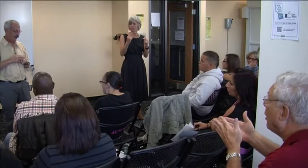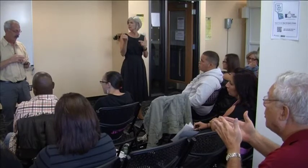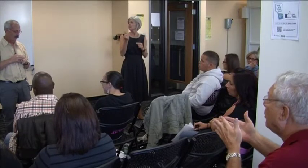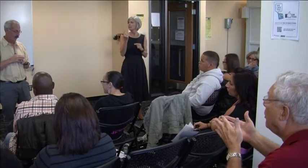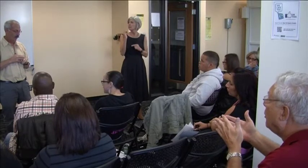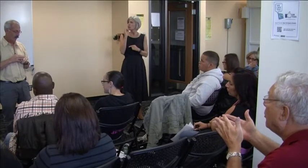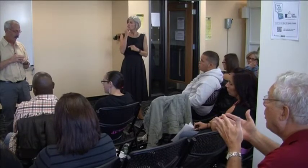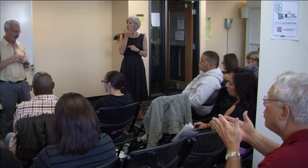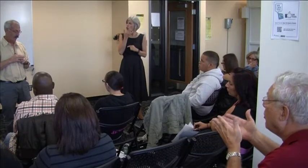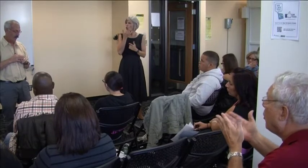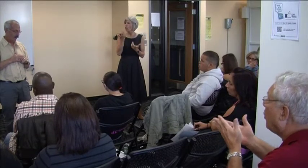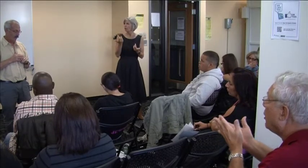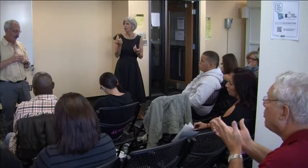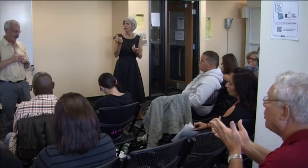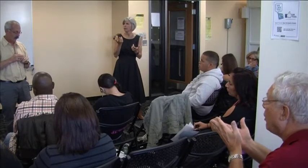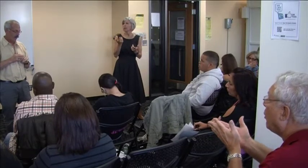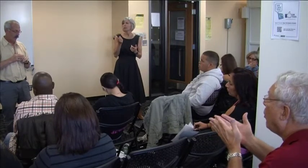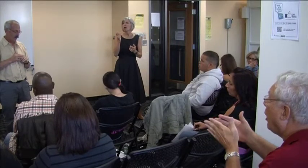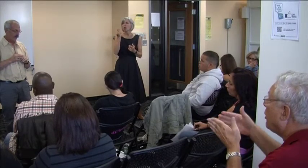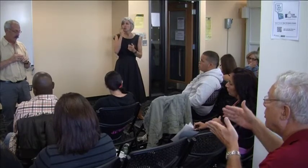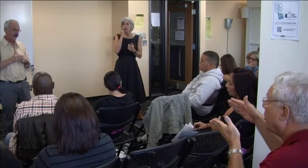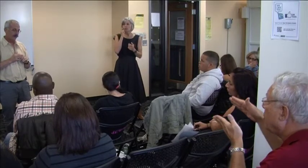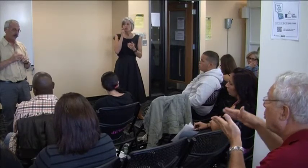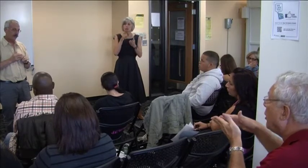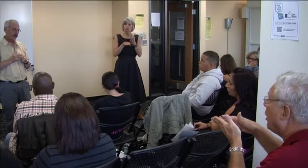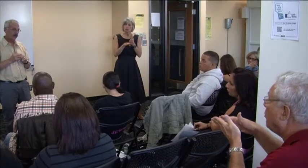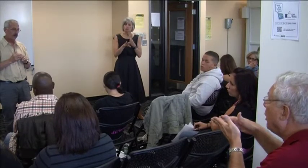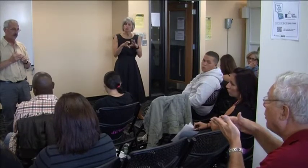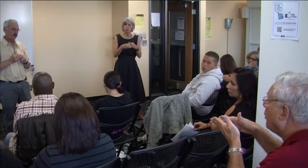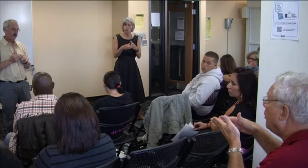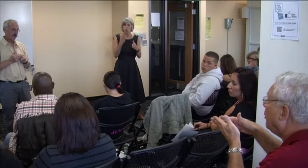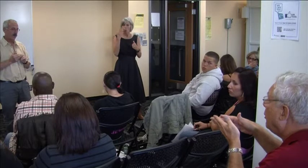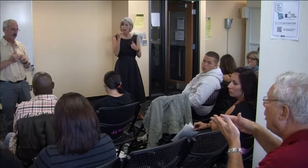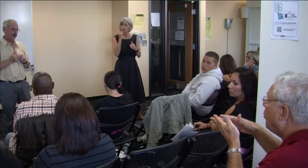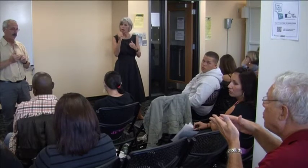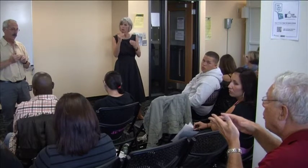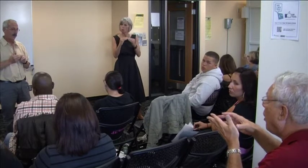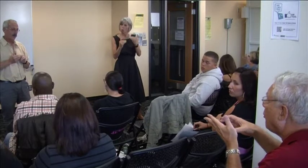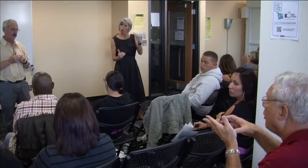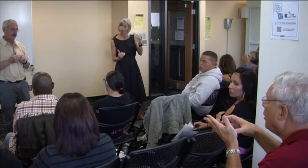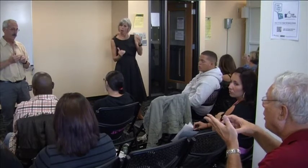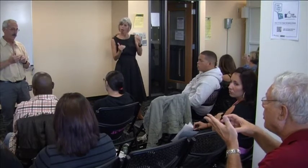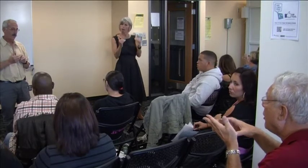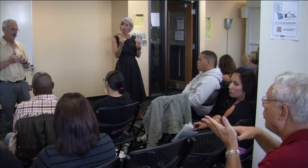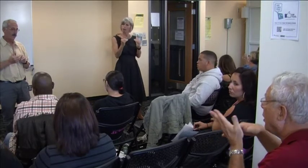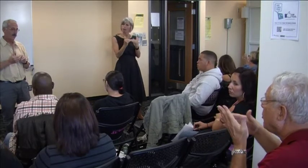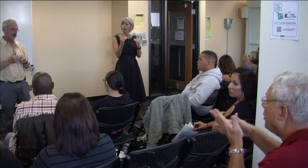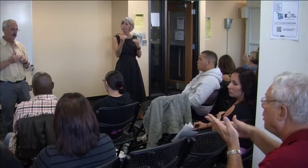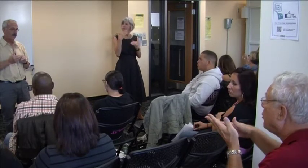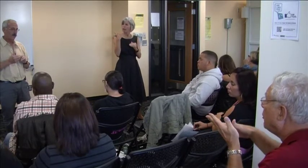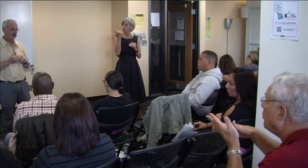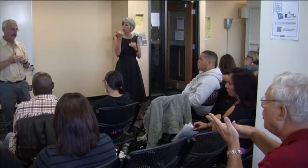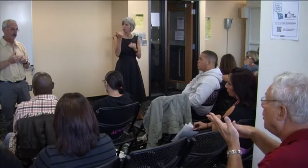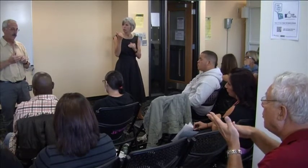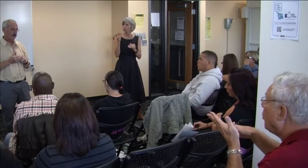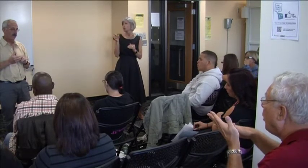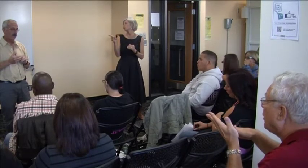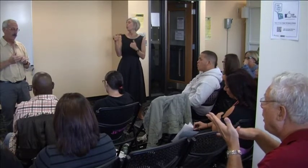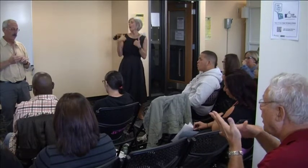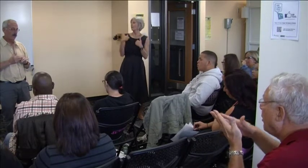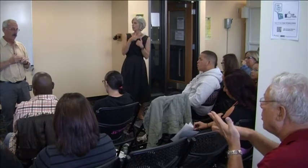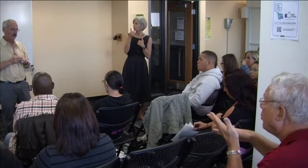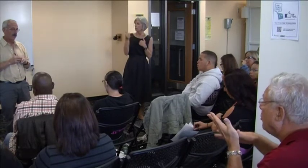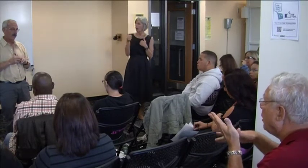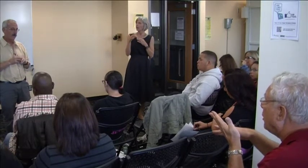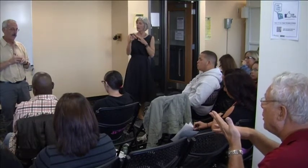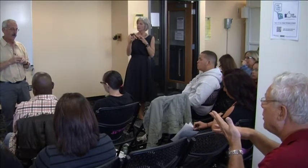deficient about racial minorities, because otherwise things would have gotten better. And what you're offering is another explanation for what